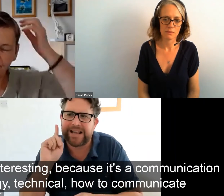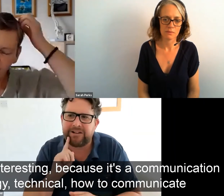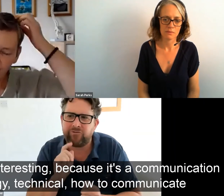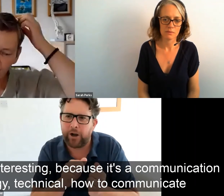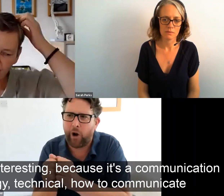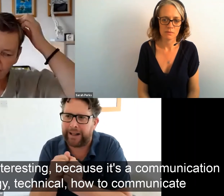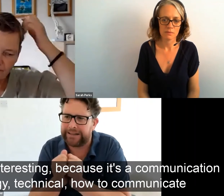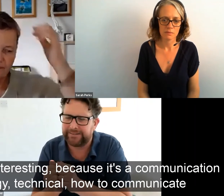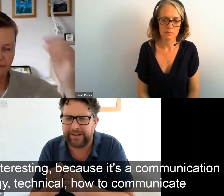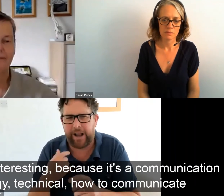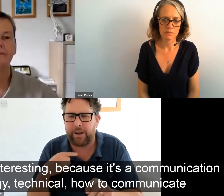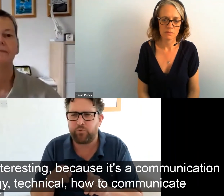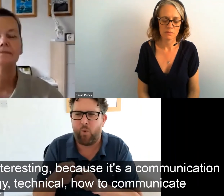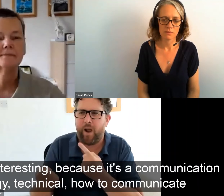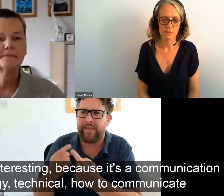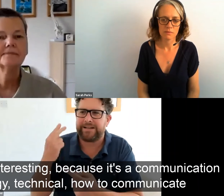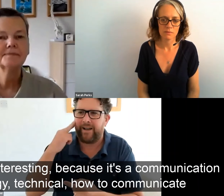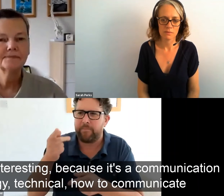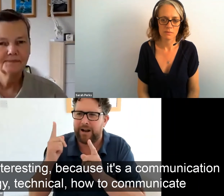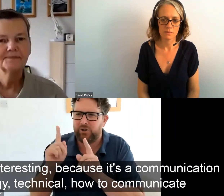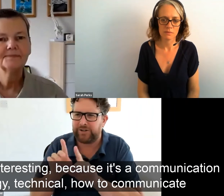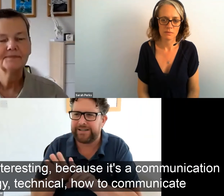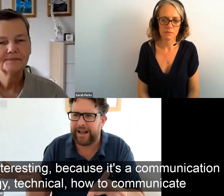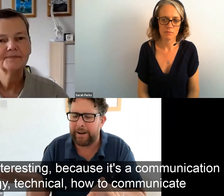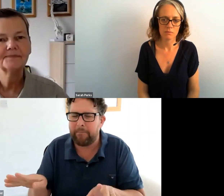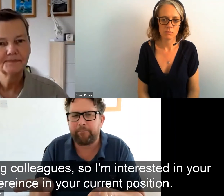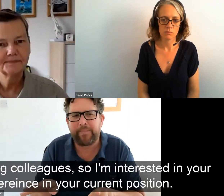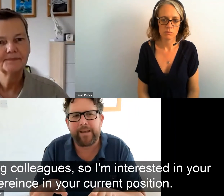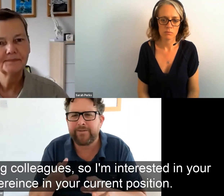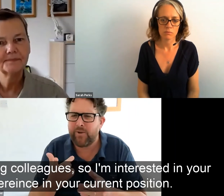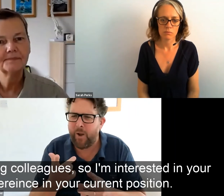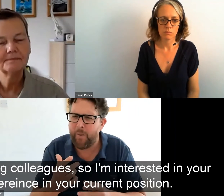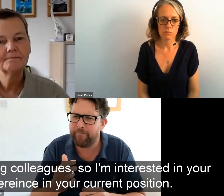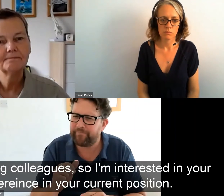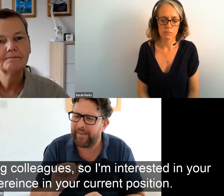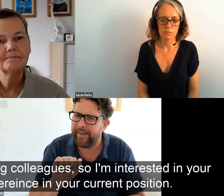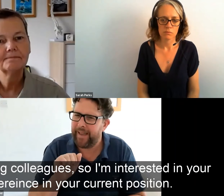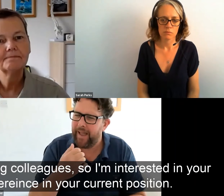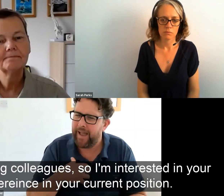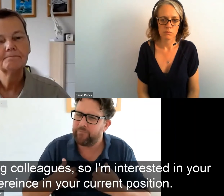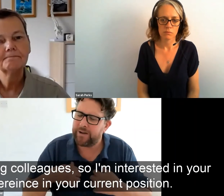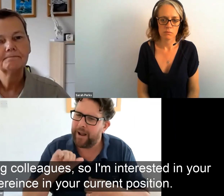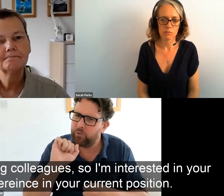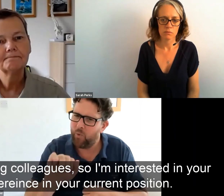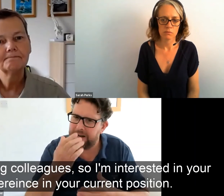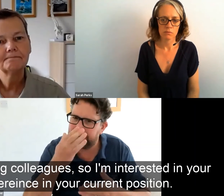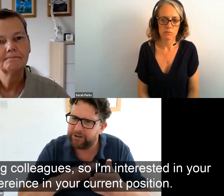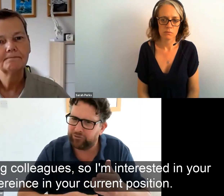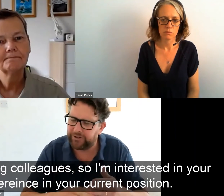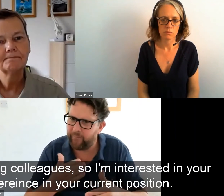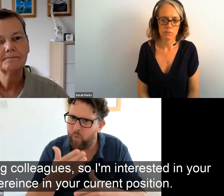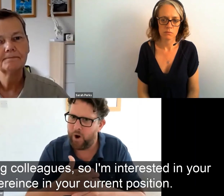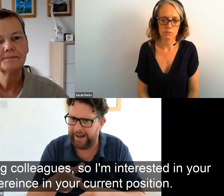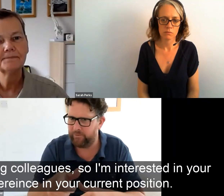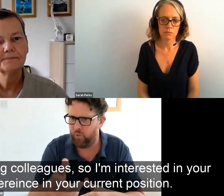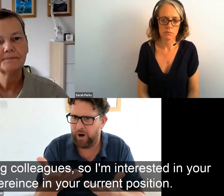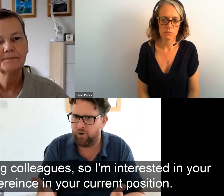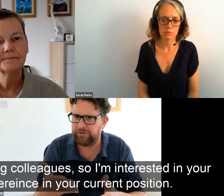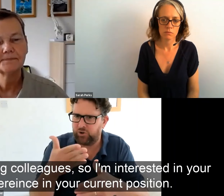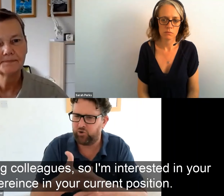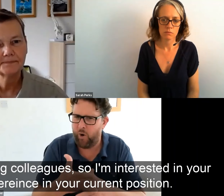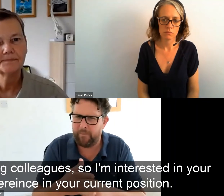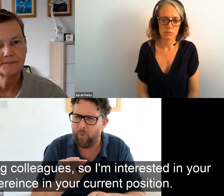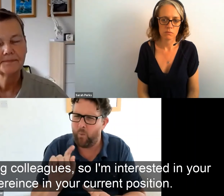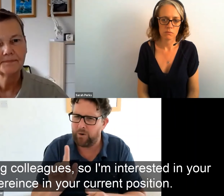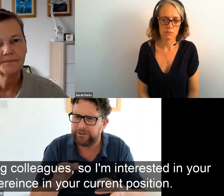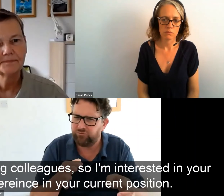strategy, technical, how to communicate with hearing colleagues. So I'm interested in